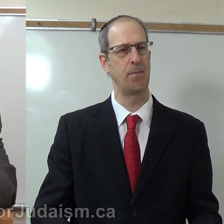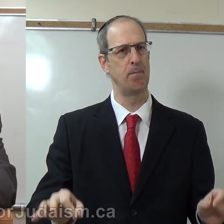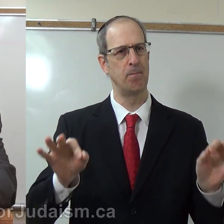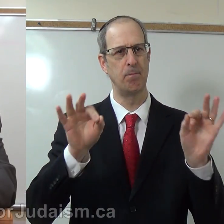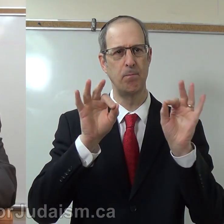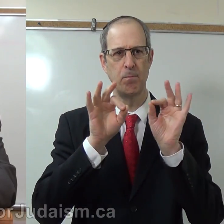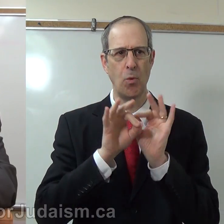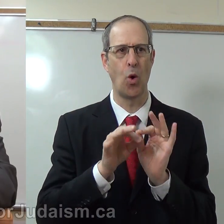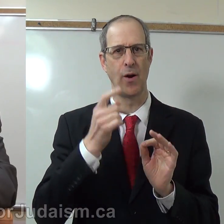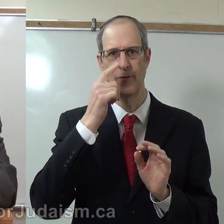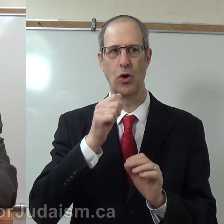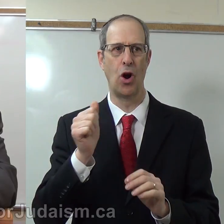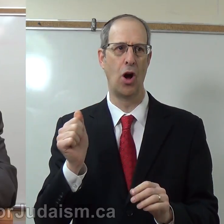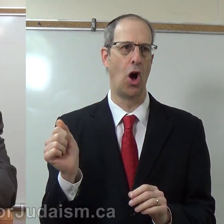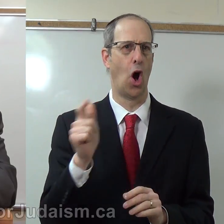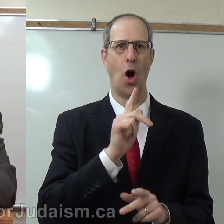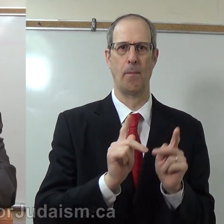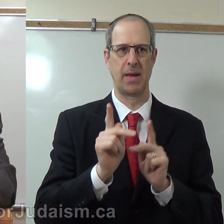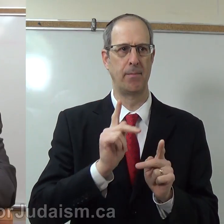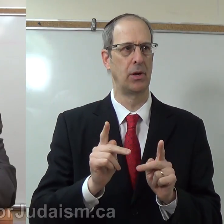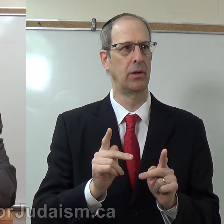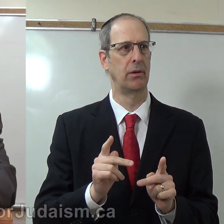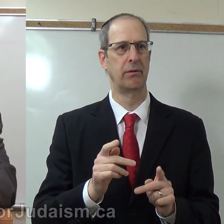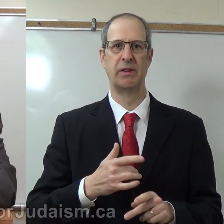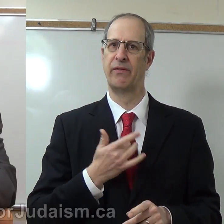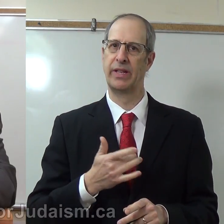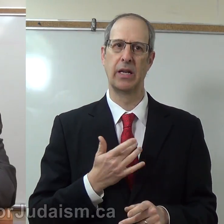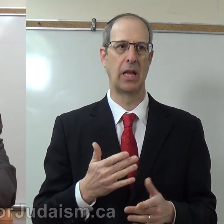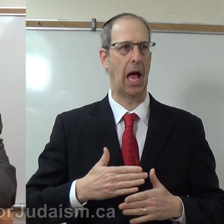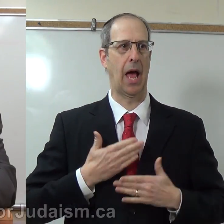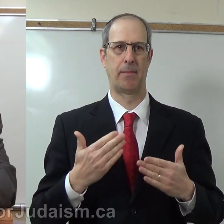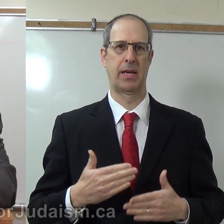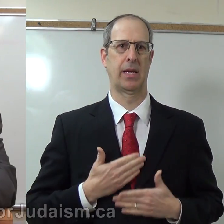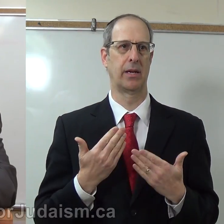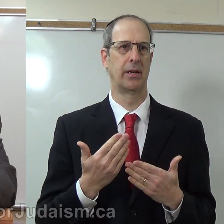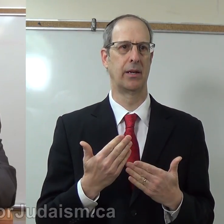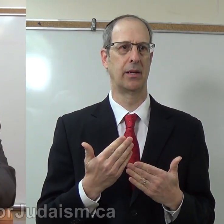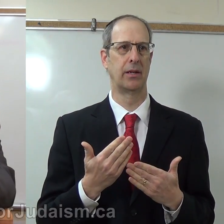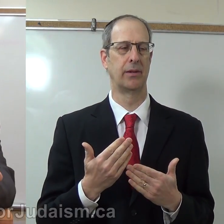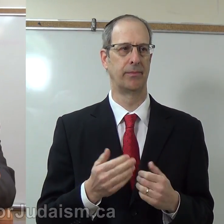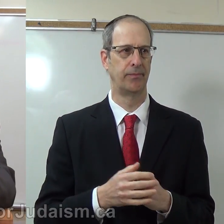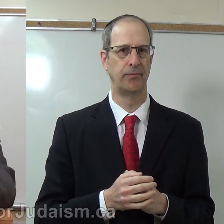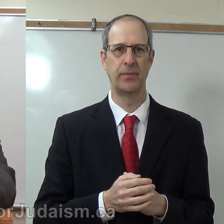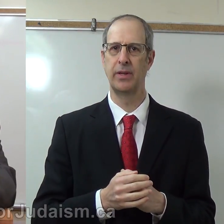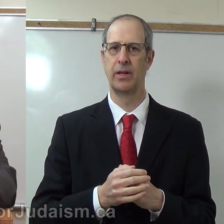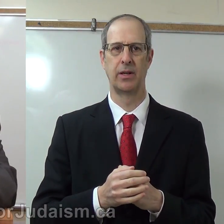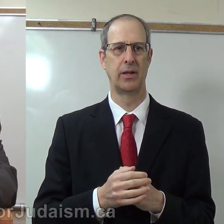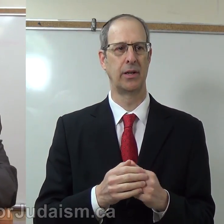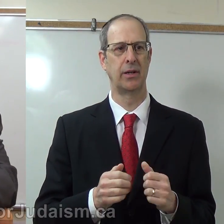thing for every person to be happy as much as possible.